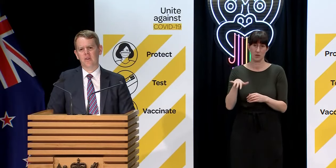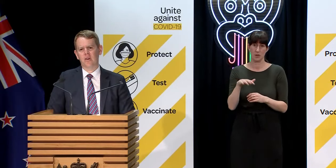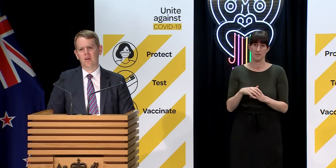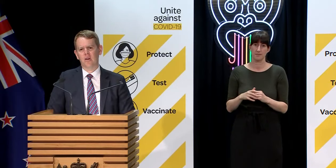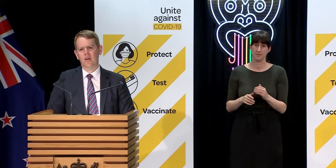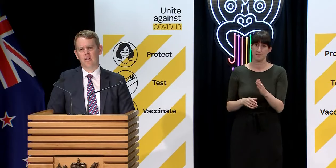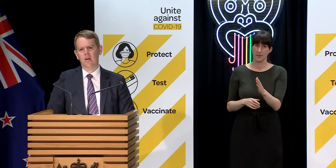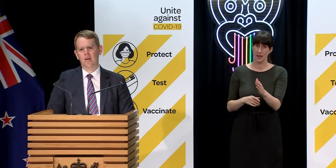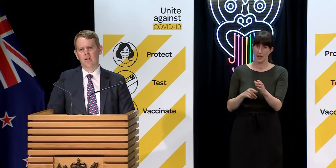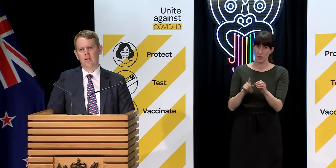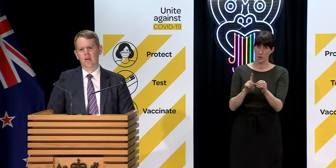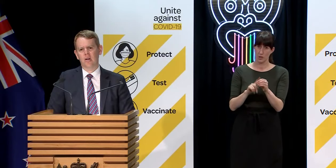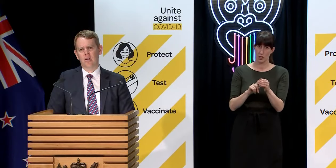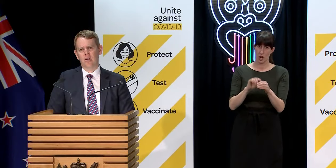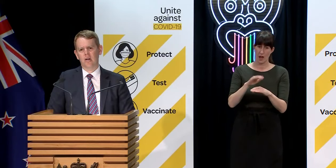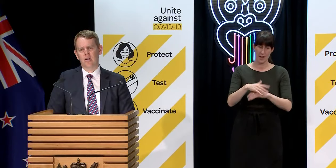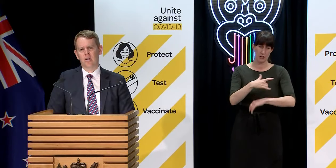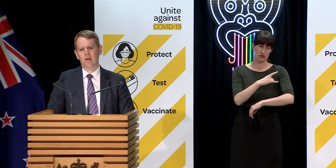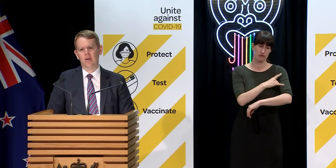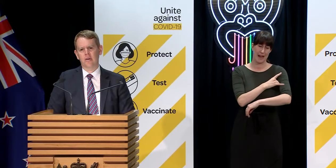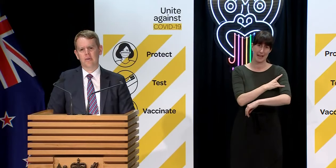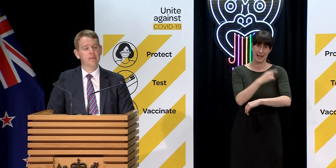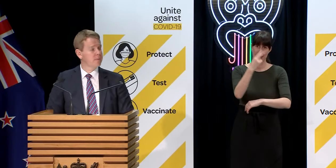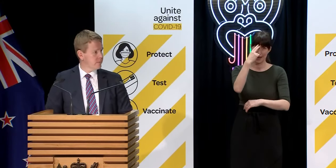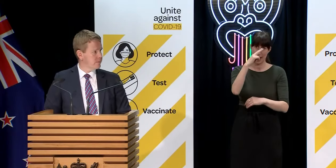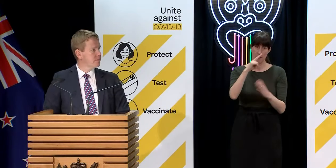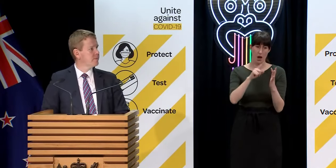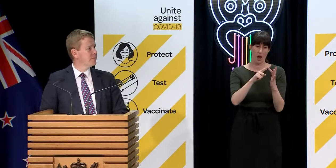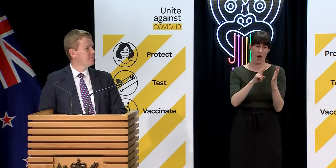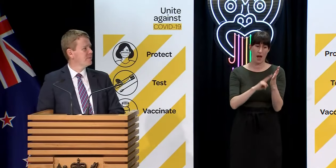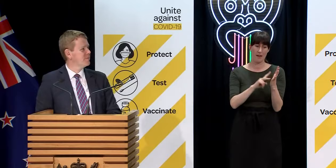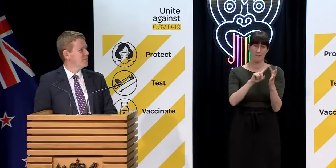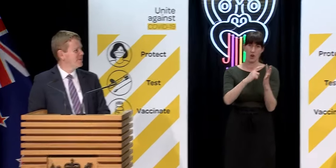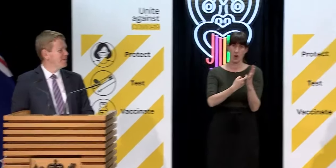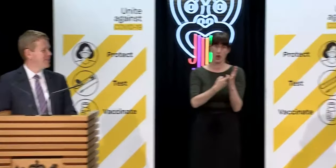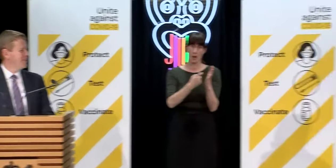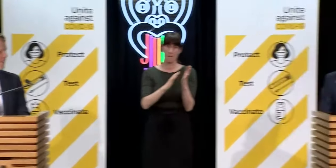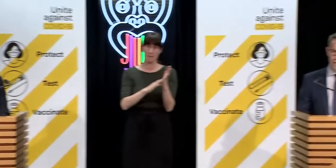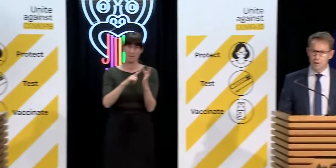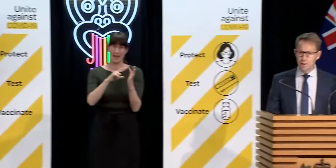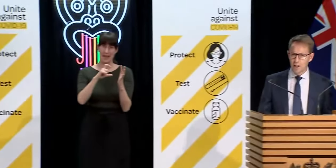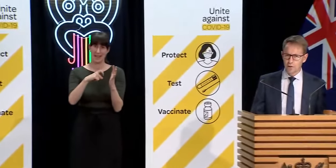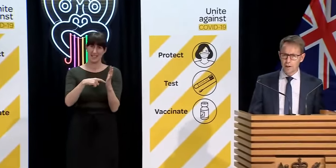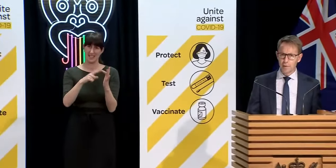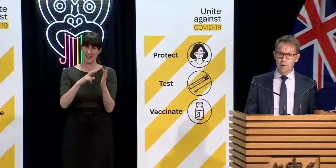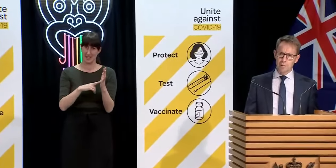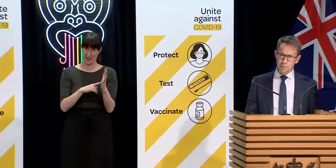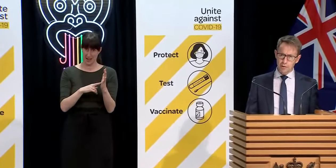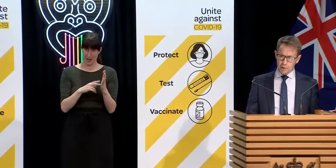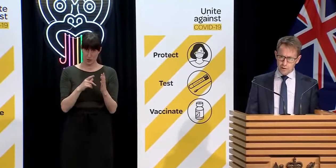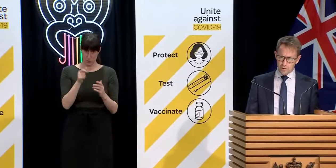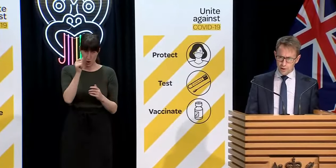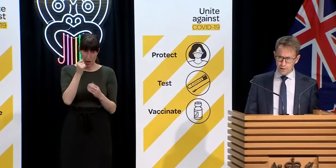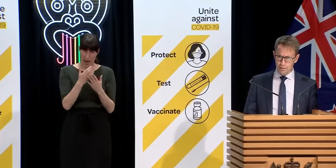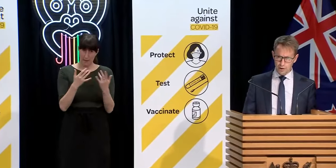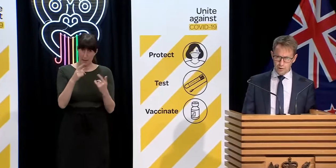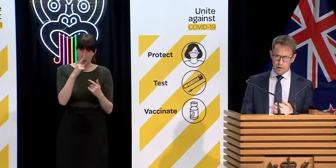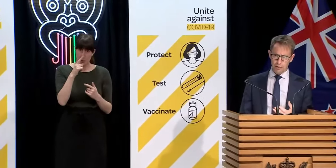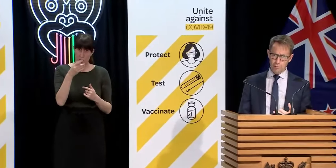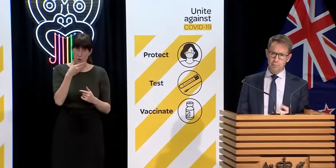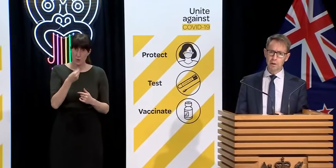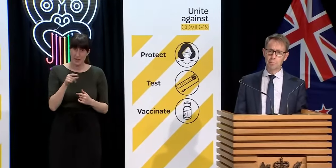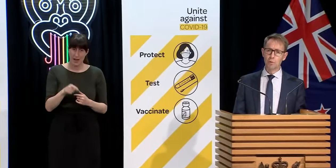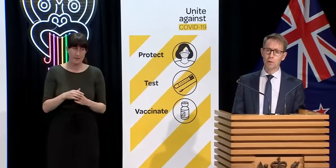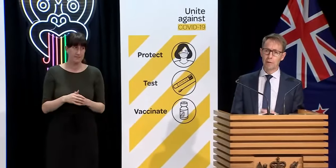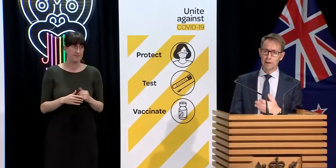ivermectin, and is it becoming an issue here like overseas? Don't have any data on how many people have been using it. I do